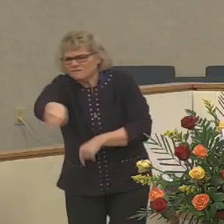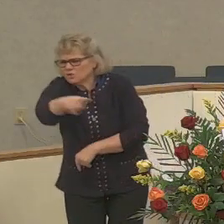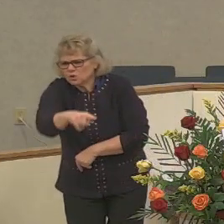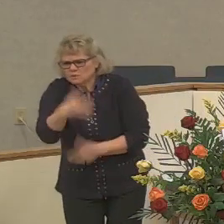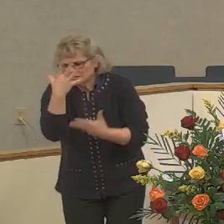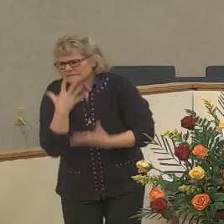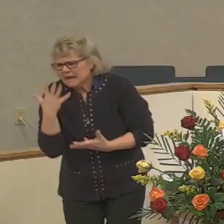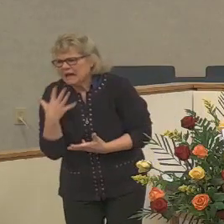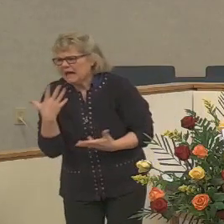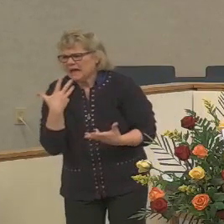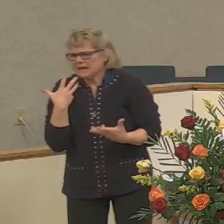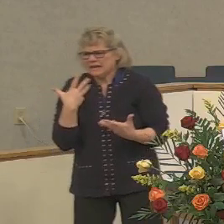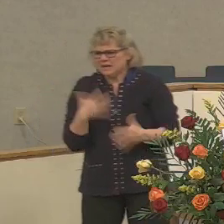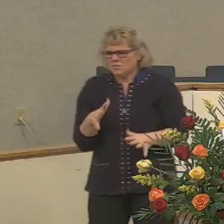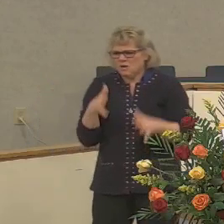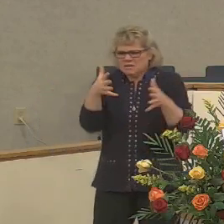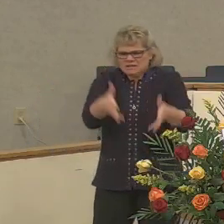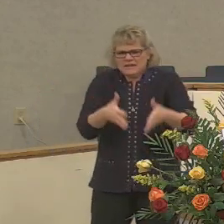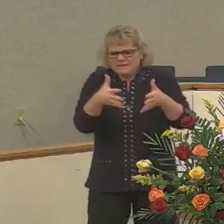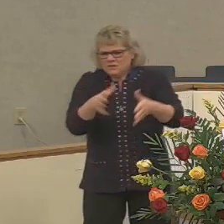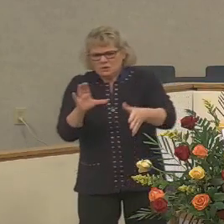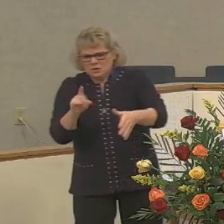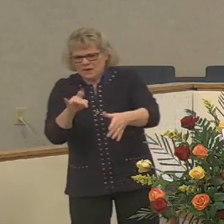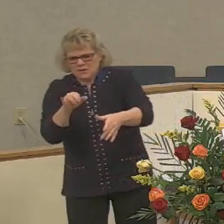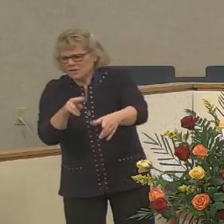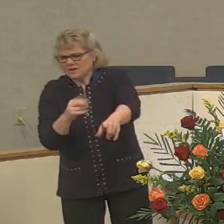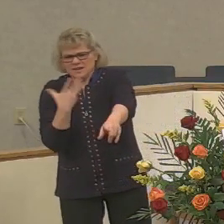All right? He didn't want to leave you, Carolyn.